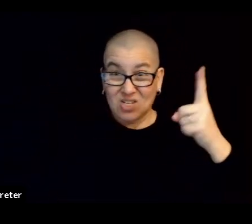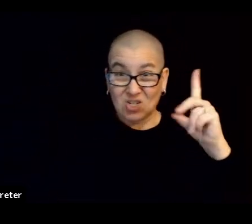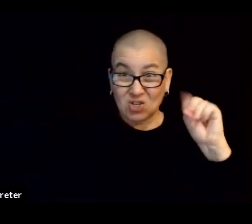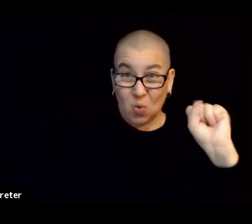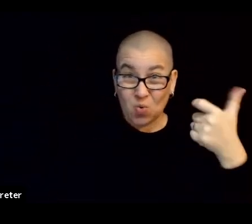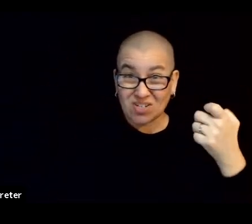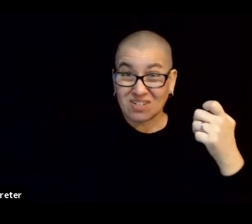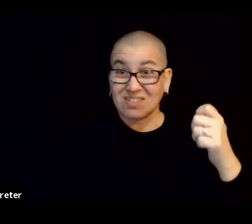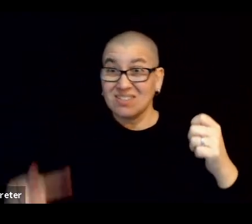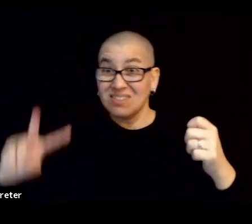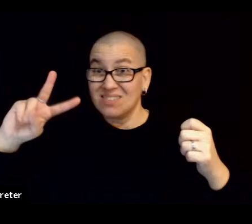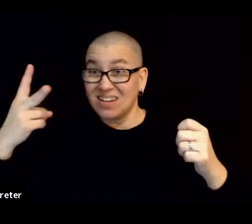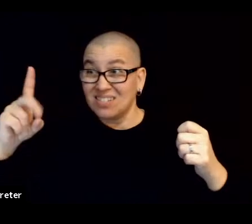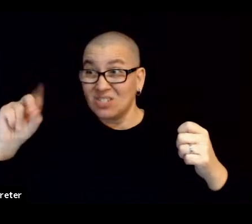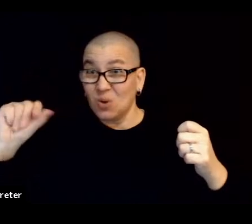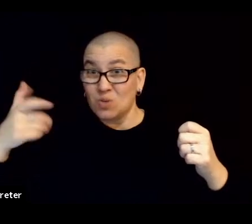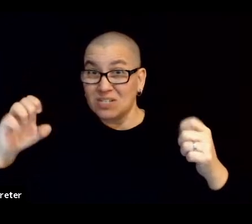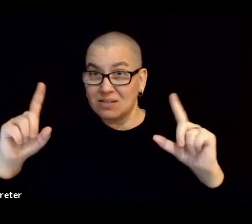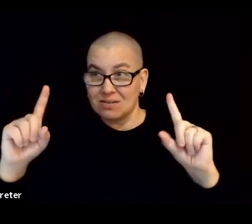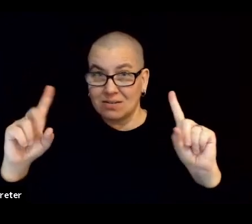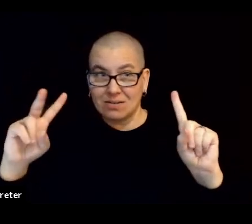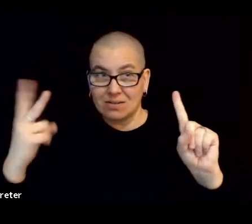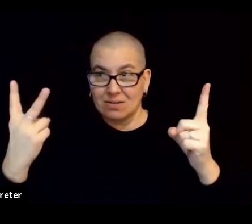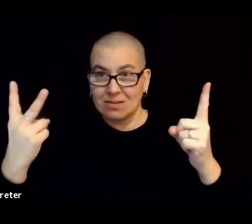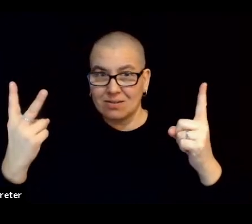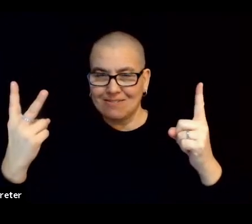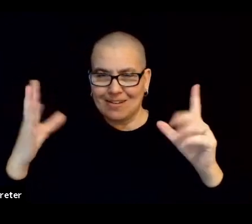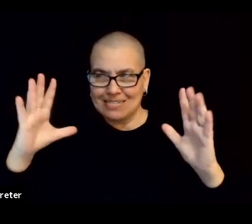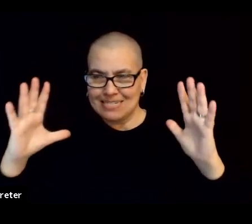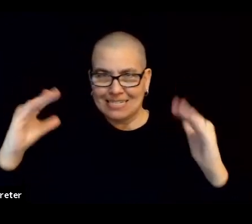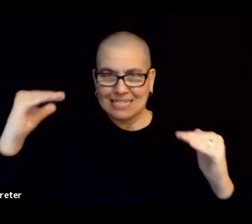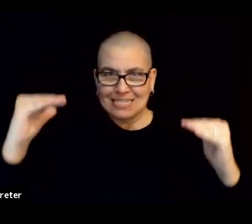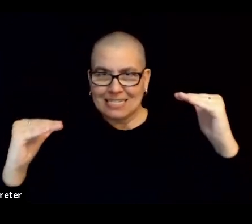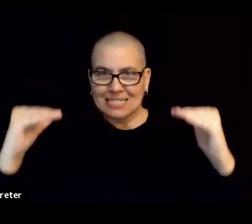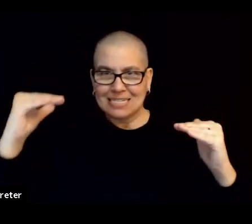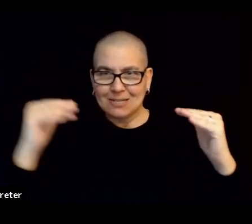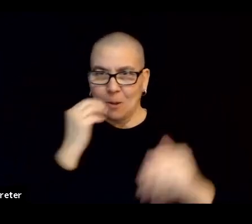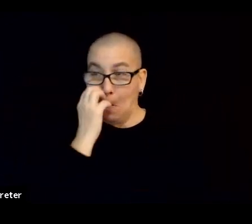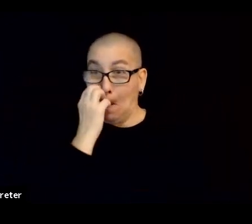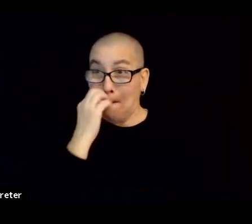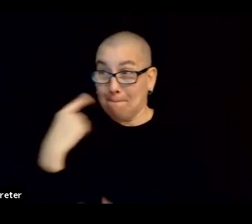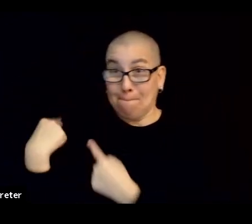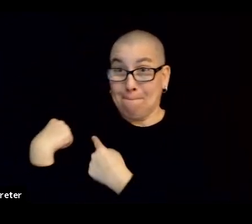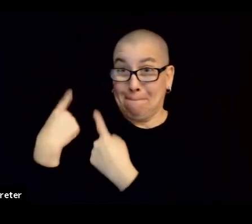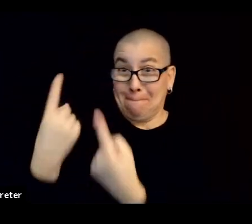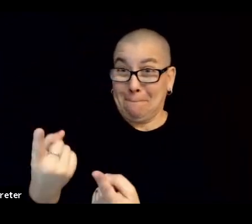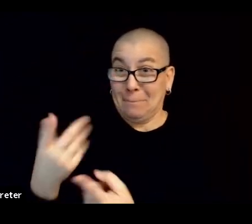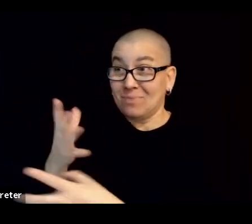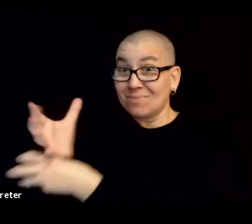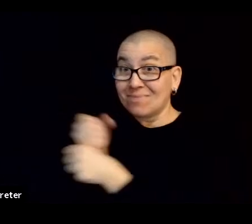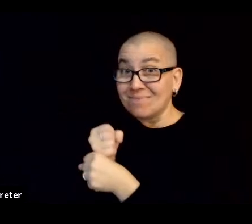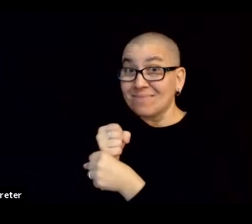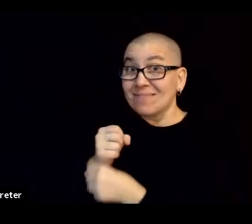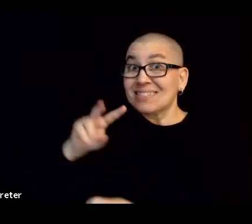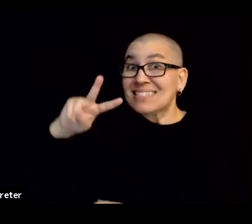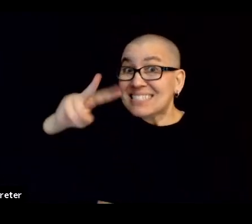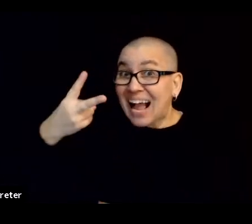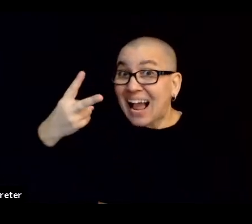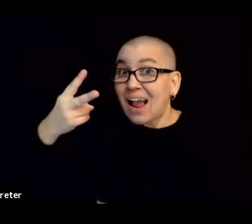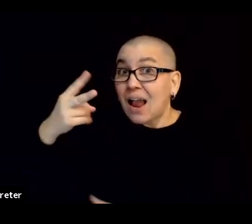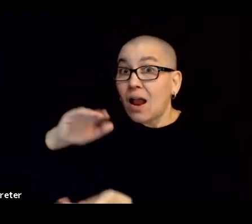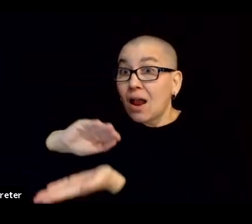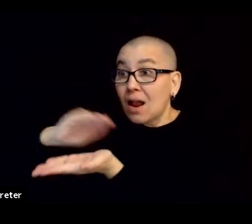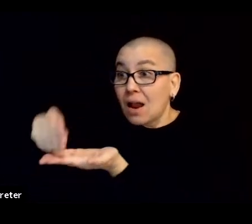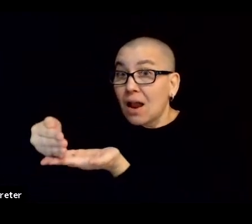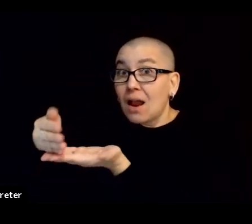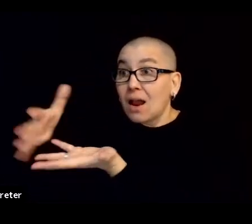far, we've been getting kind of a separate allocation each week for second doses, and we anticipate that